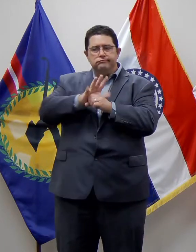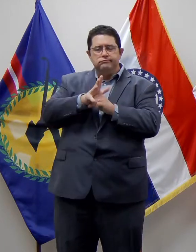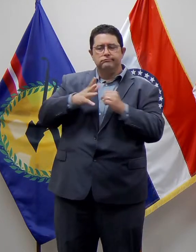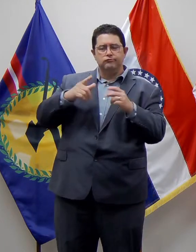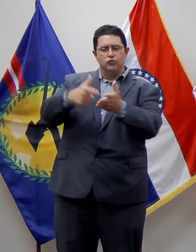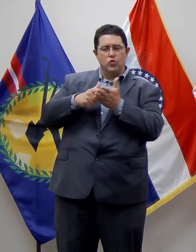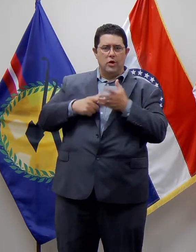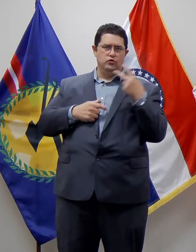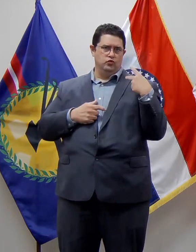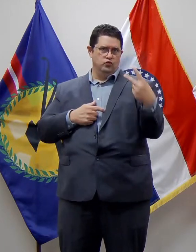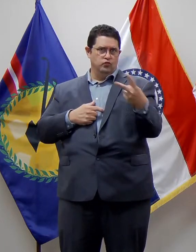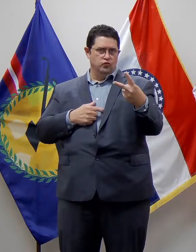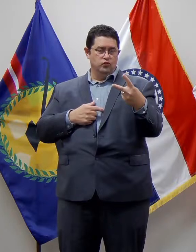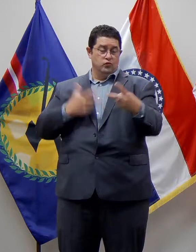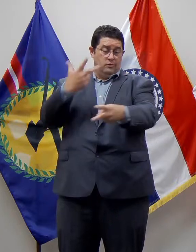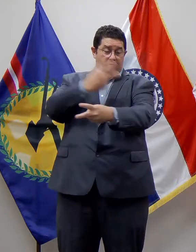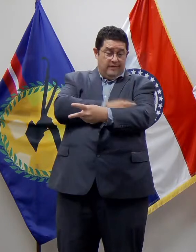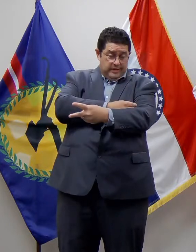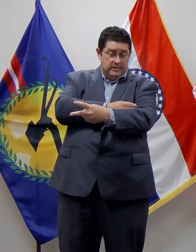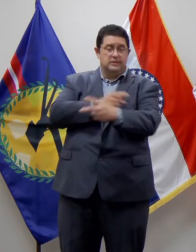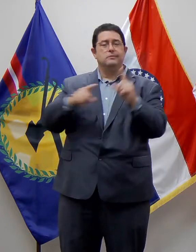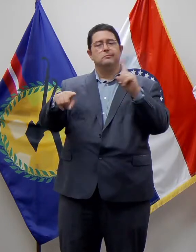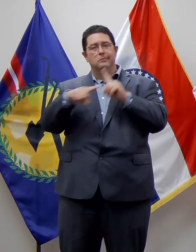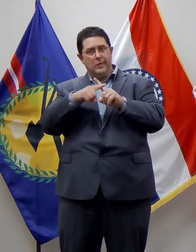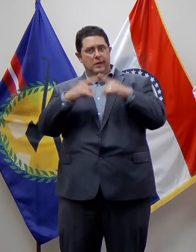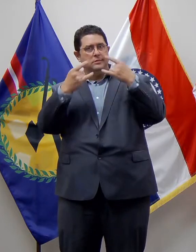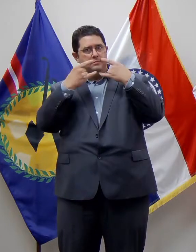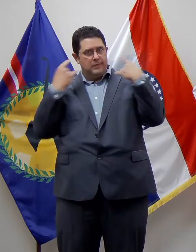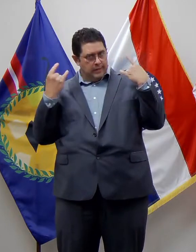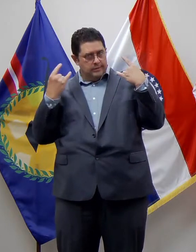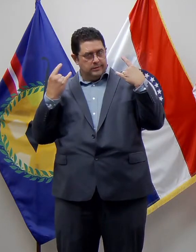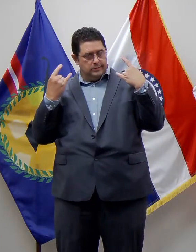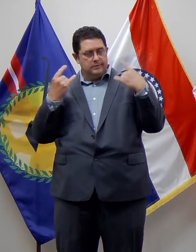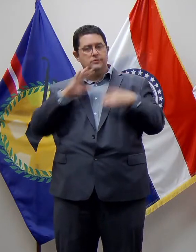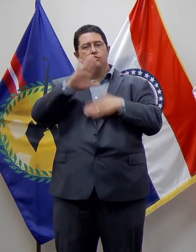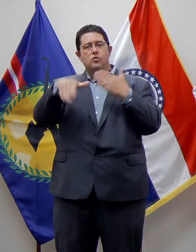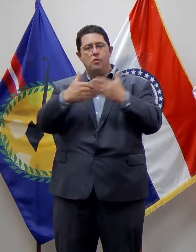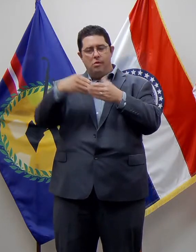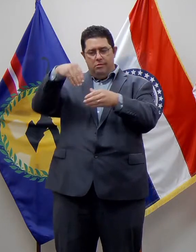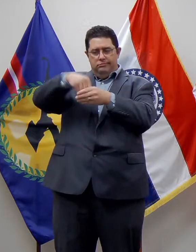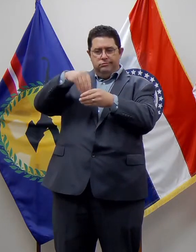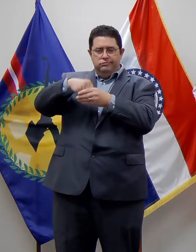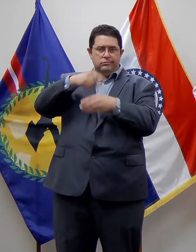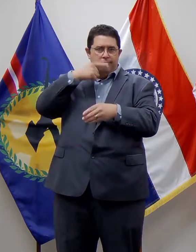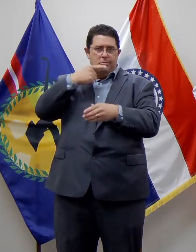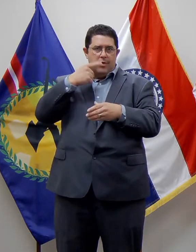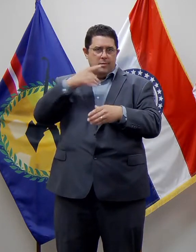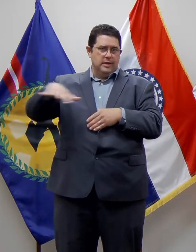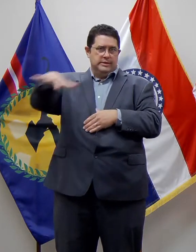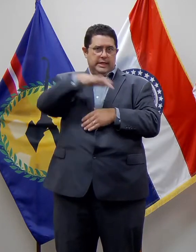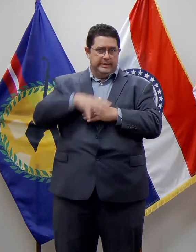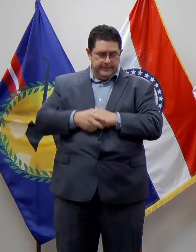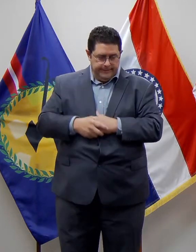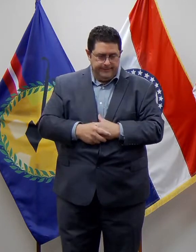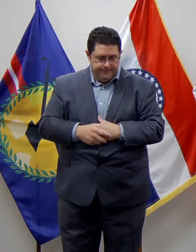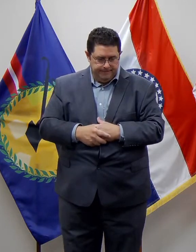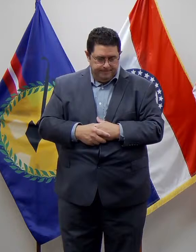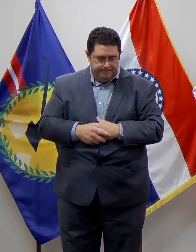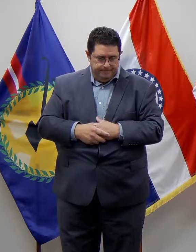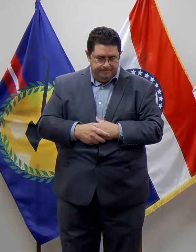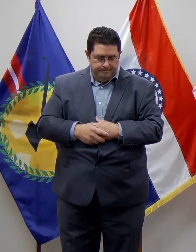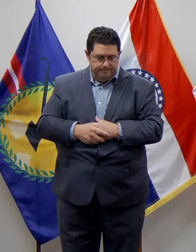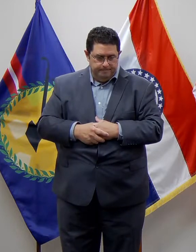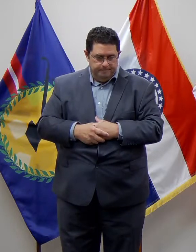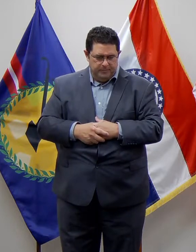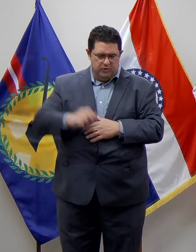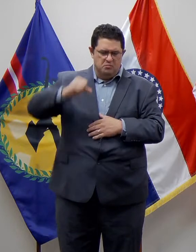strategy: vaccination plus the wearing of masks in all indoor public settings. The